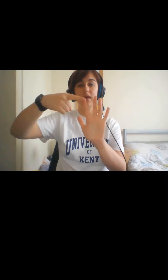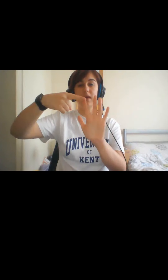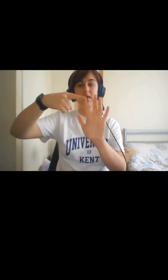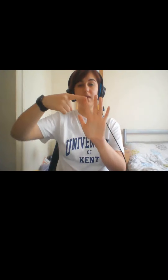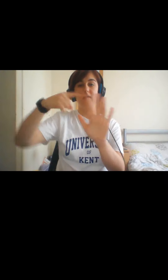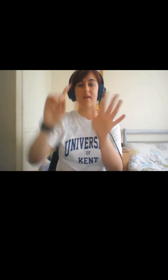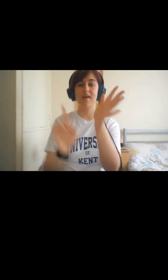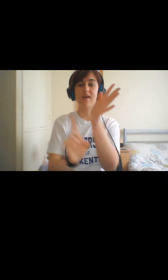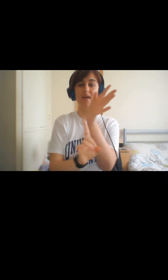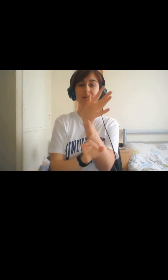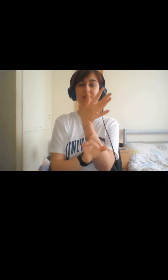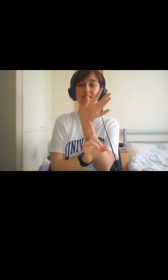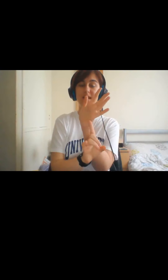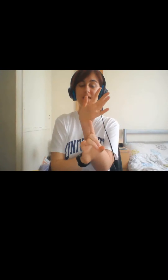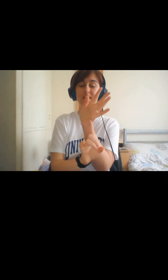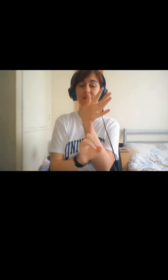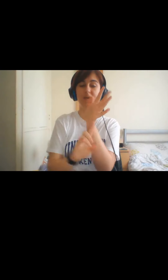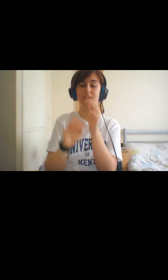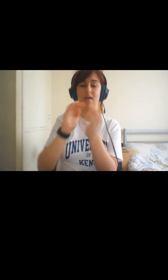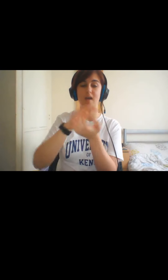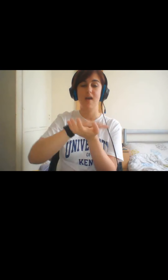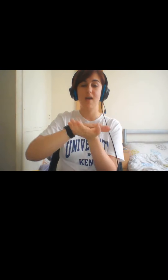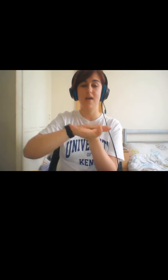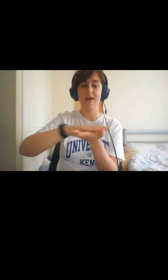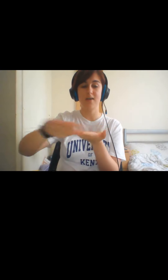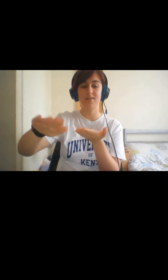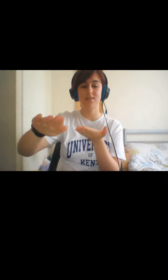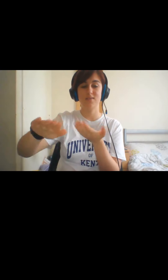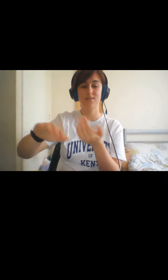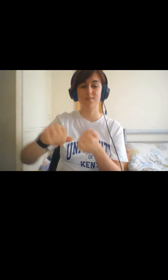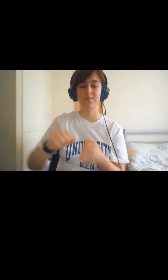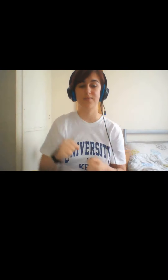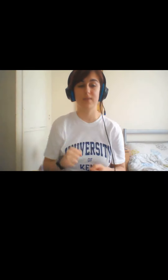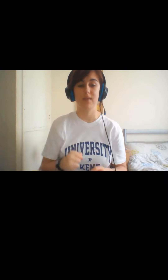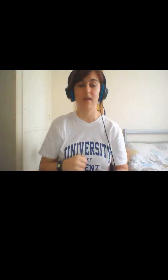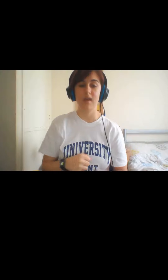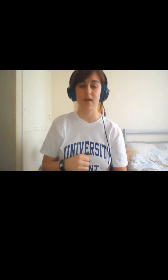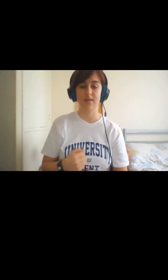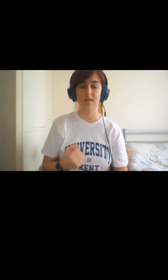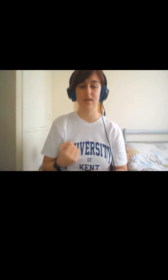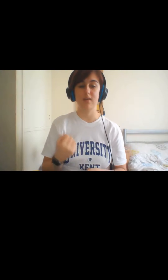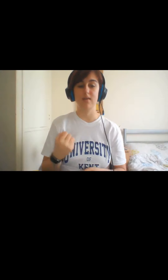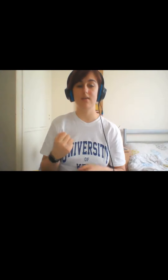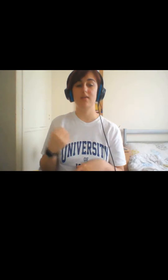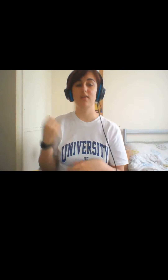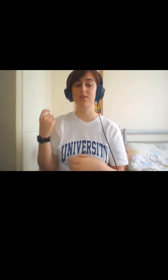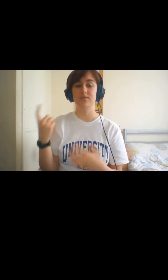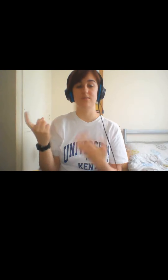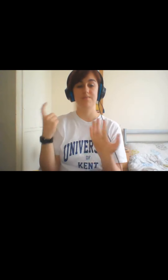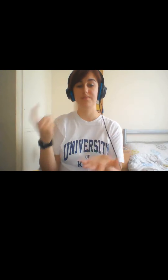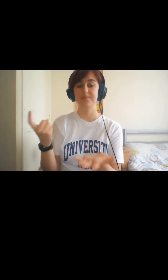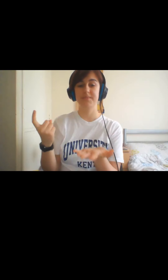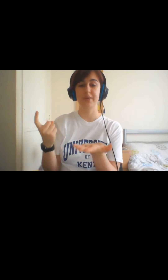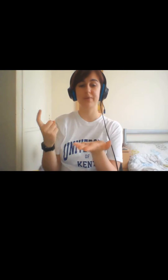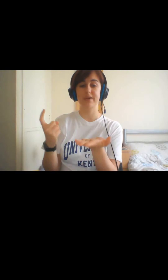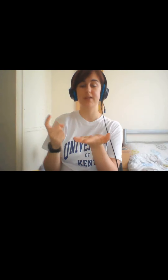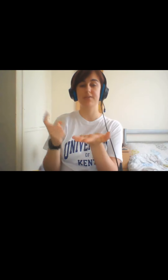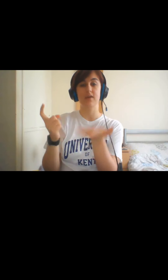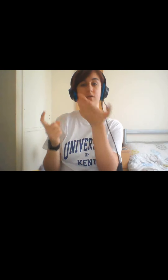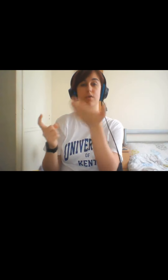E, T, H. And then Ghana, you just tap your index finger on an